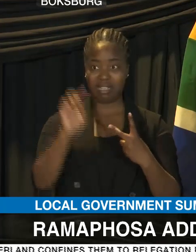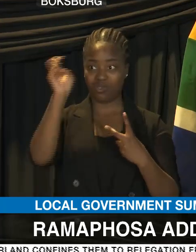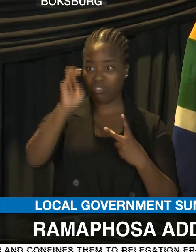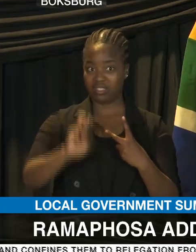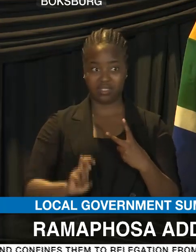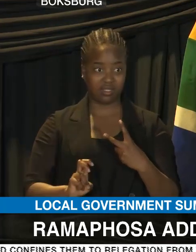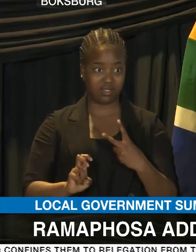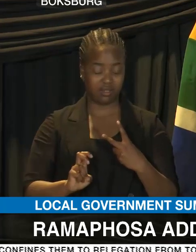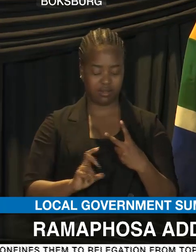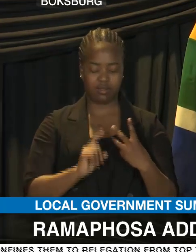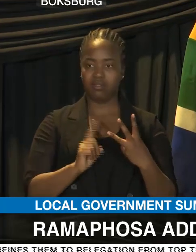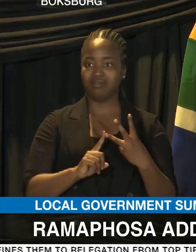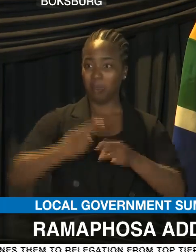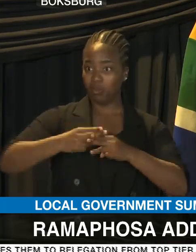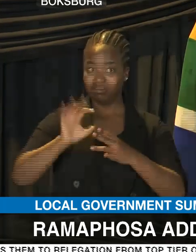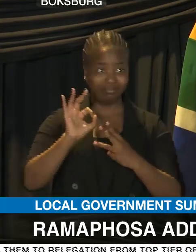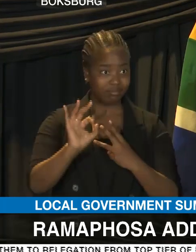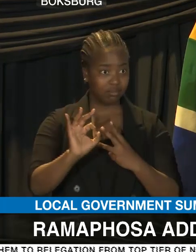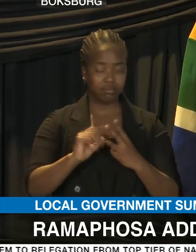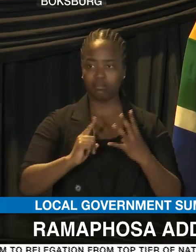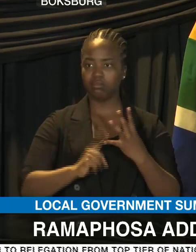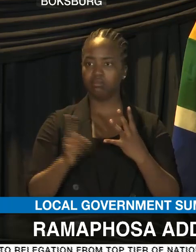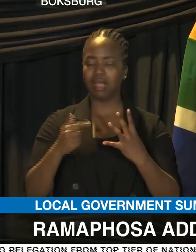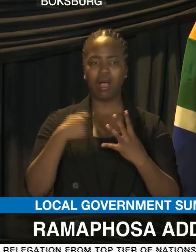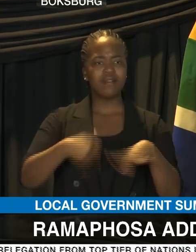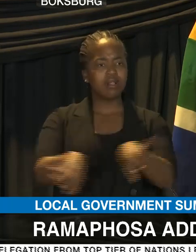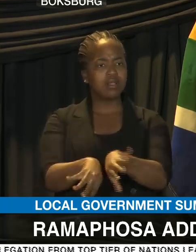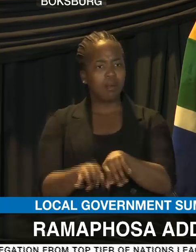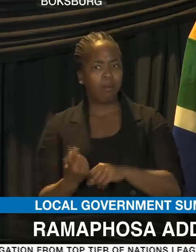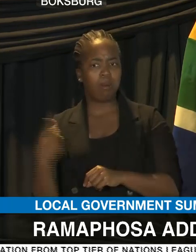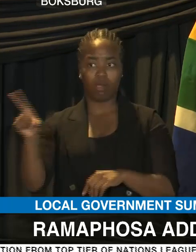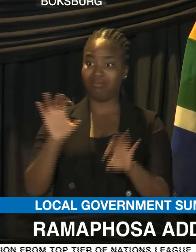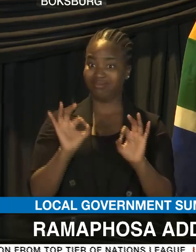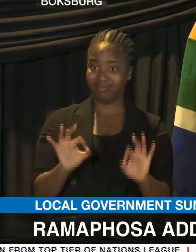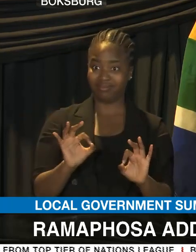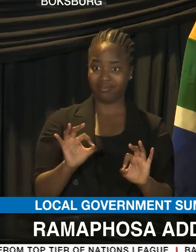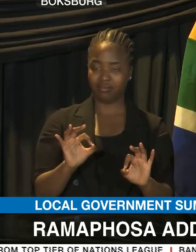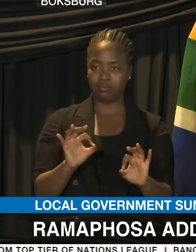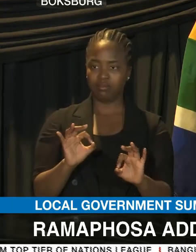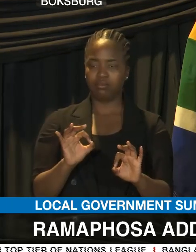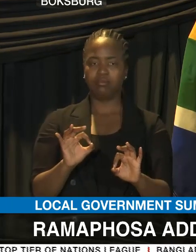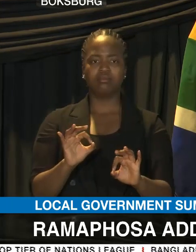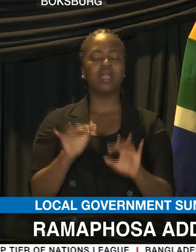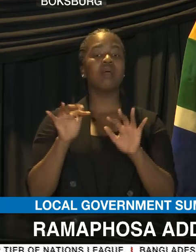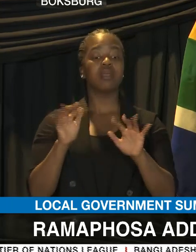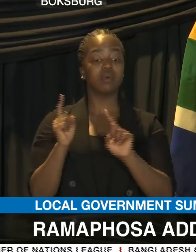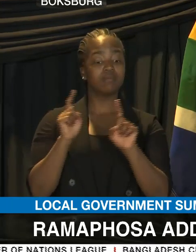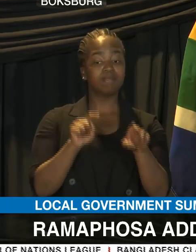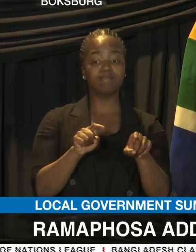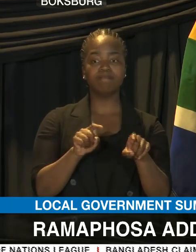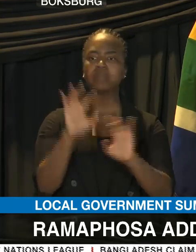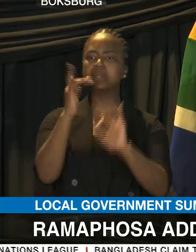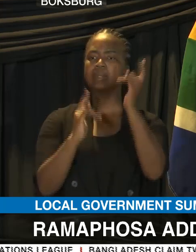electricity, sewage, and refuse removal. Their representatives will come to the